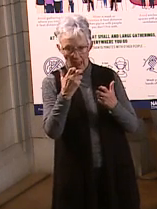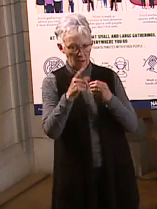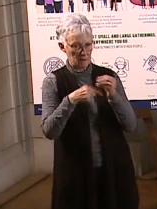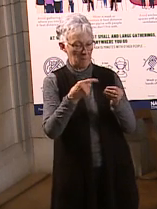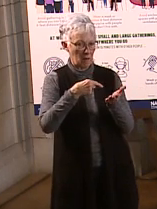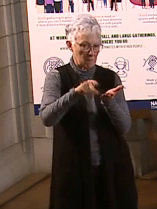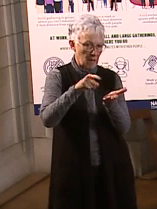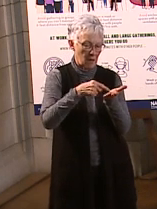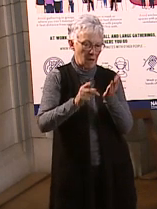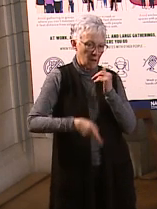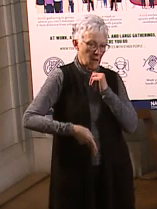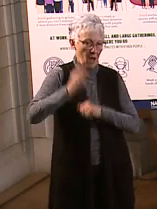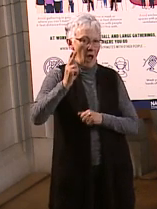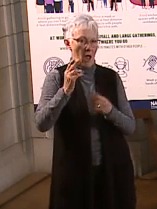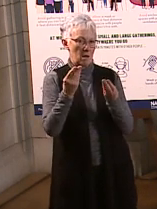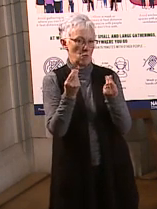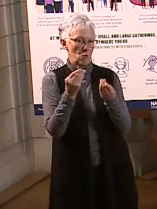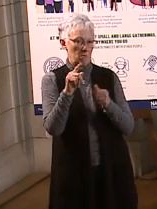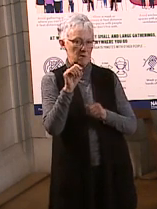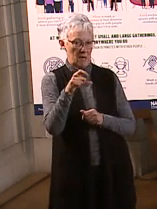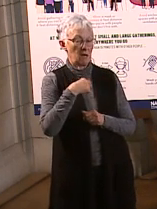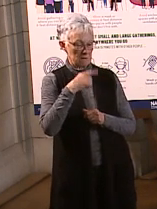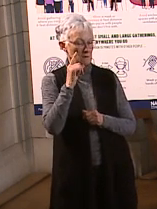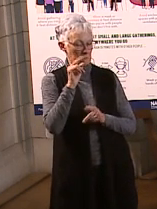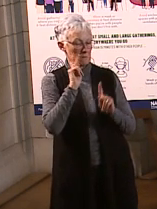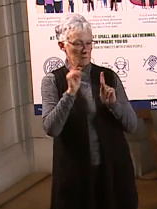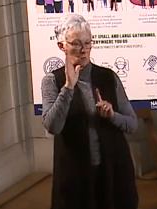be looking to be able to take advantage of that property tax credit.